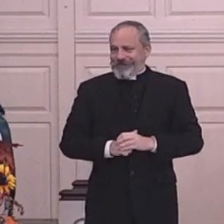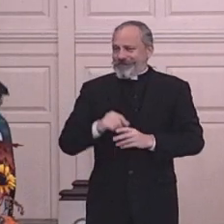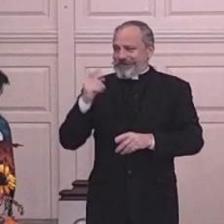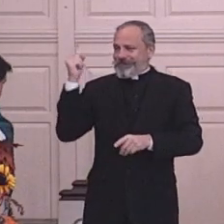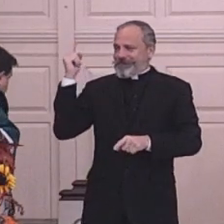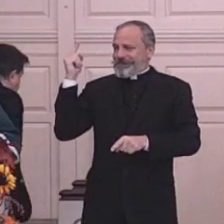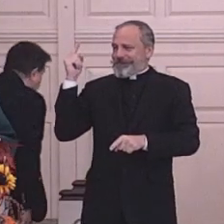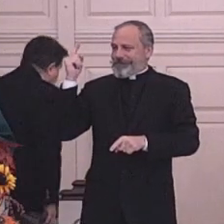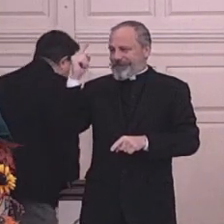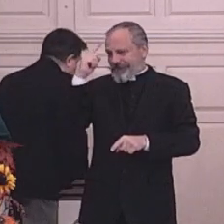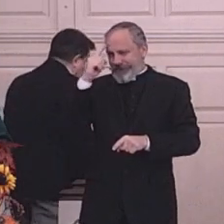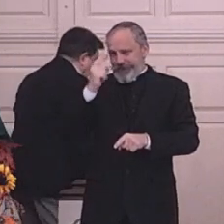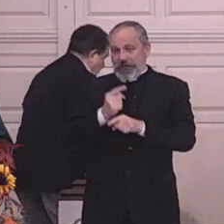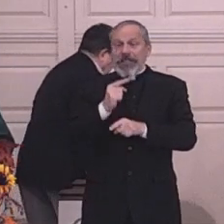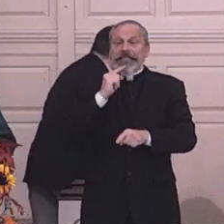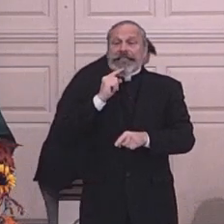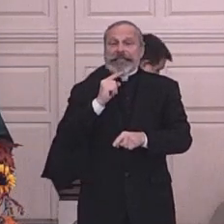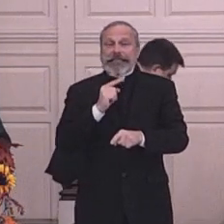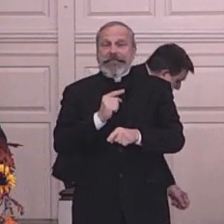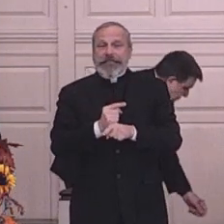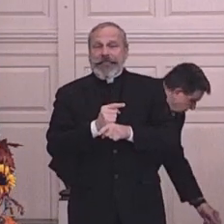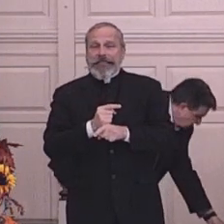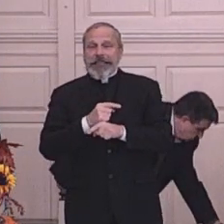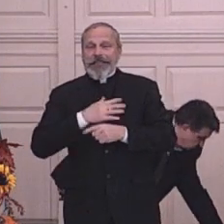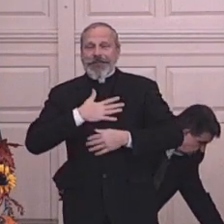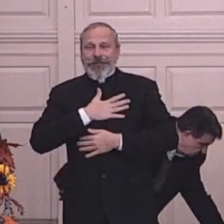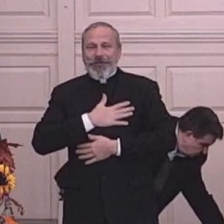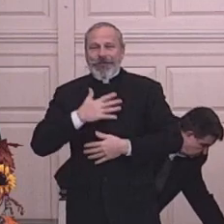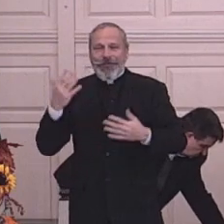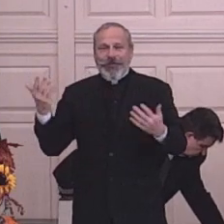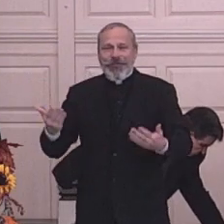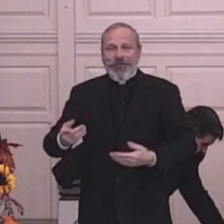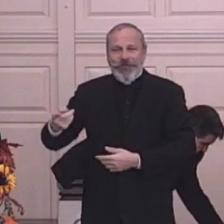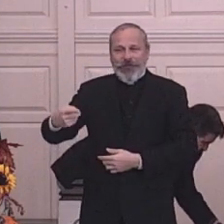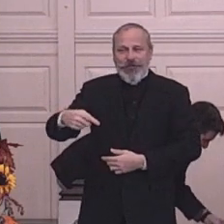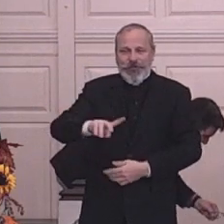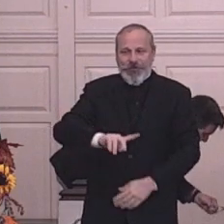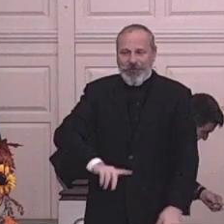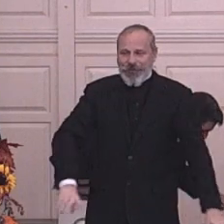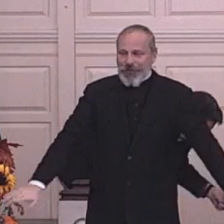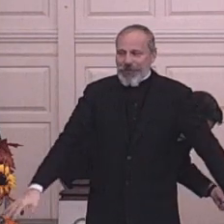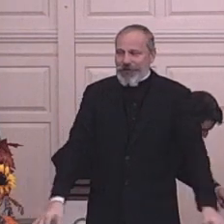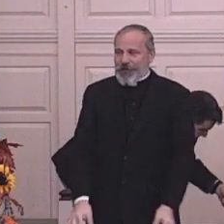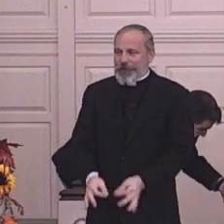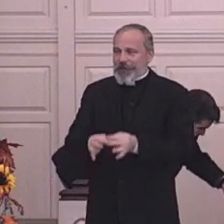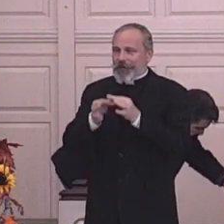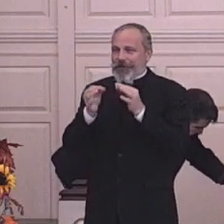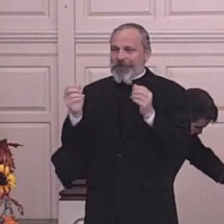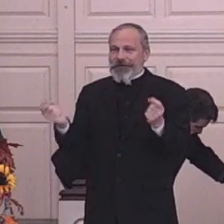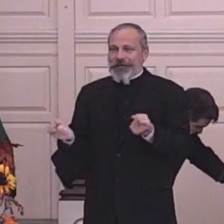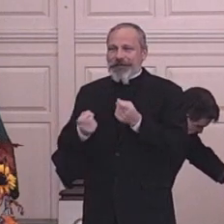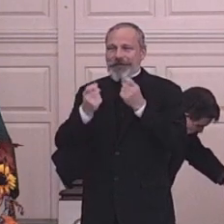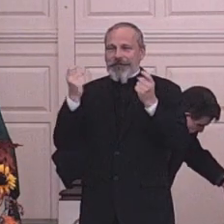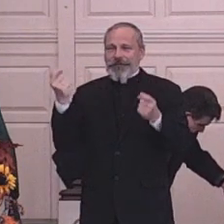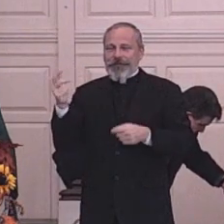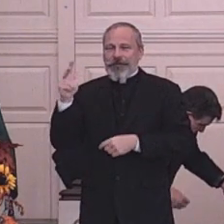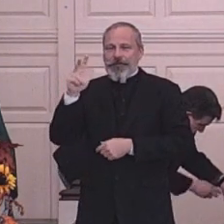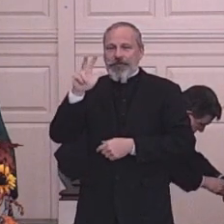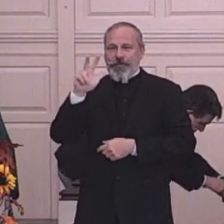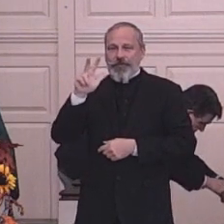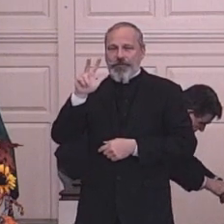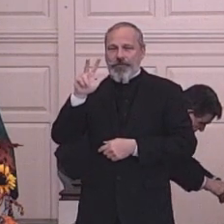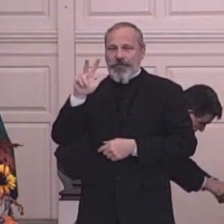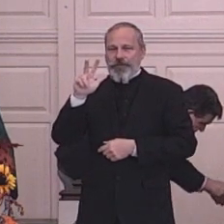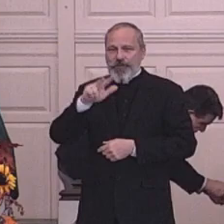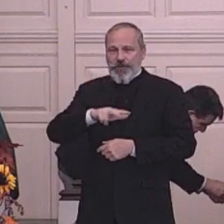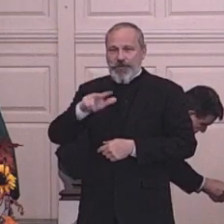Brothers and sisters, I warmly welcome you to this Mass. We celebrate the 33rd